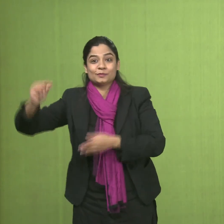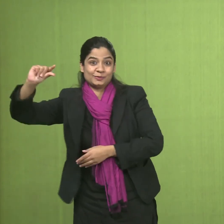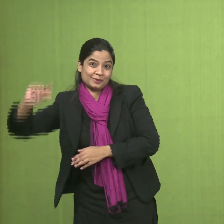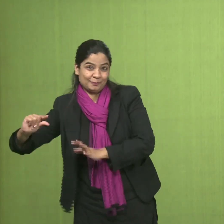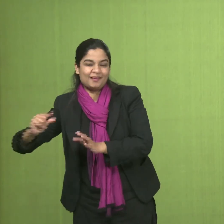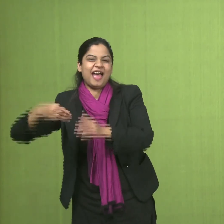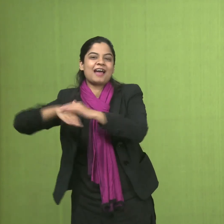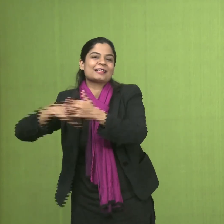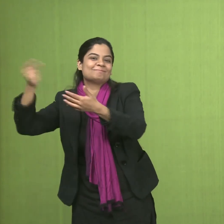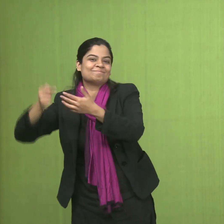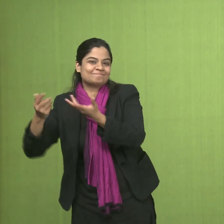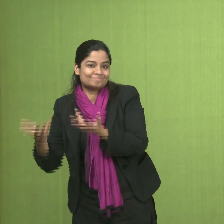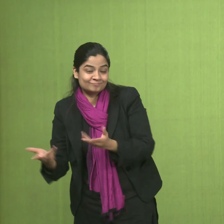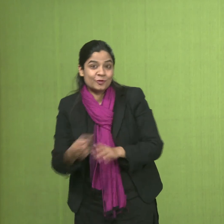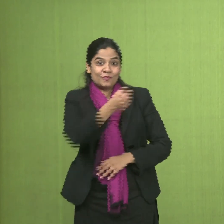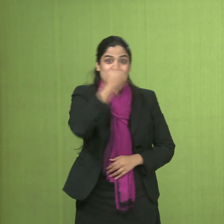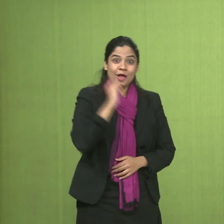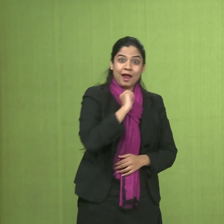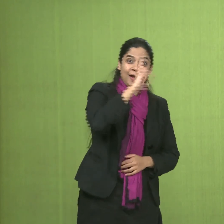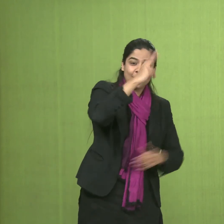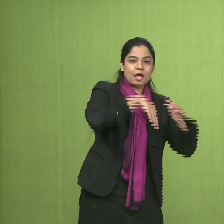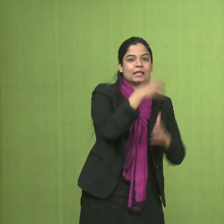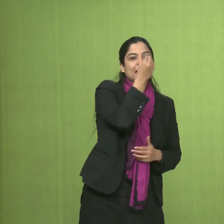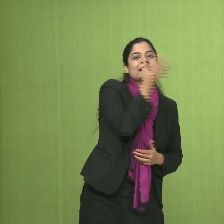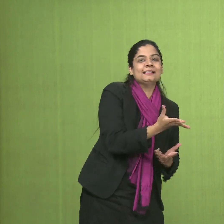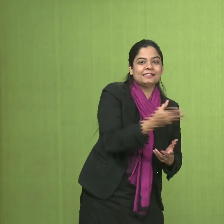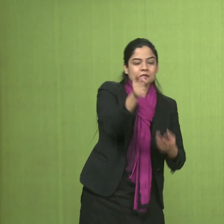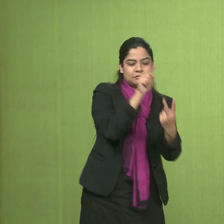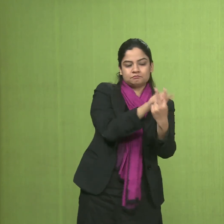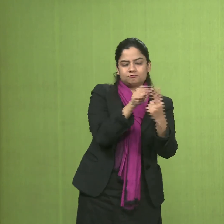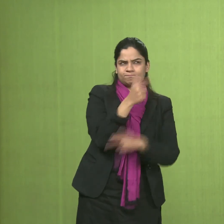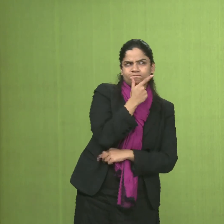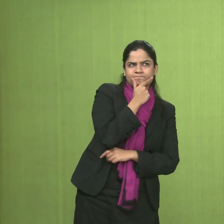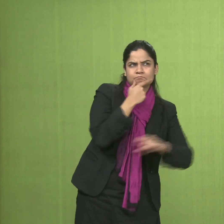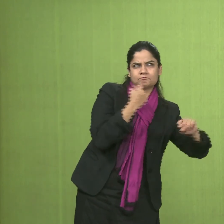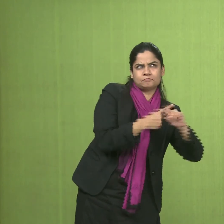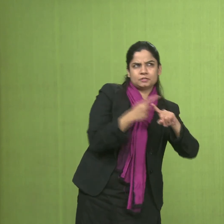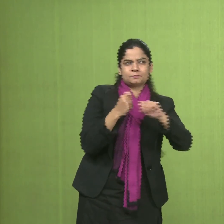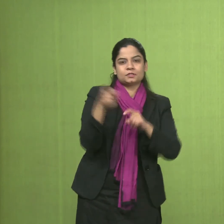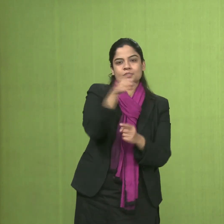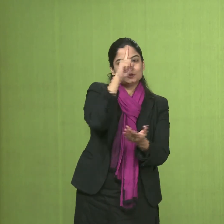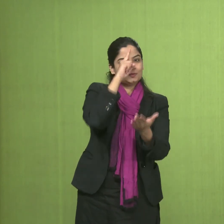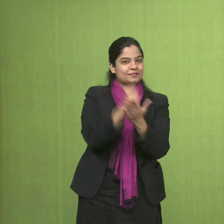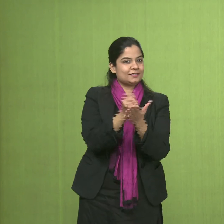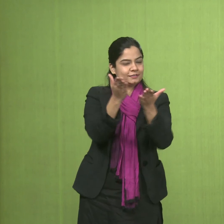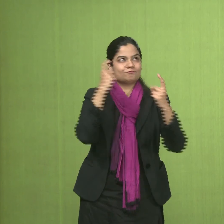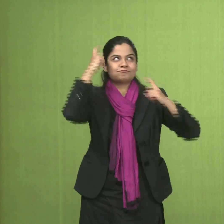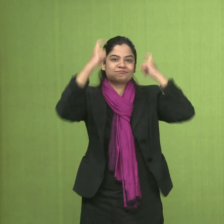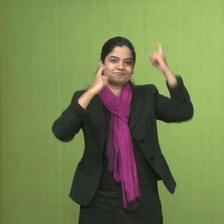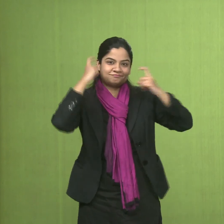option, but it is not a convenient one. Refrigerator is a more convenient option. You should buy depending upon the cost that you